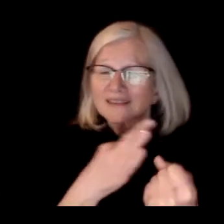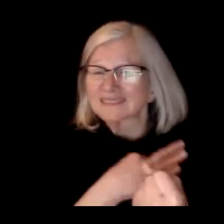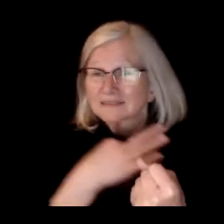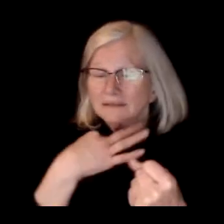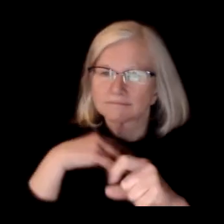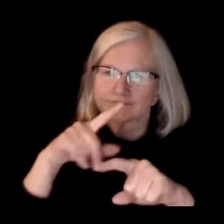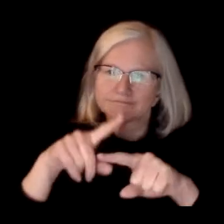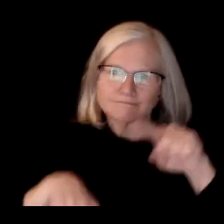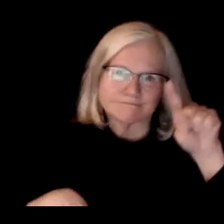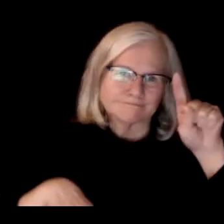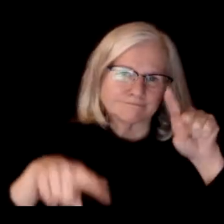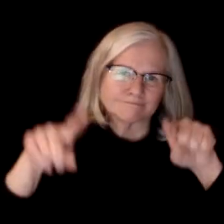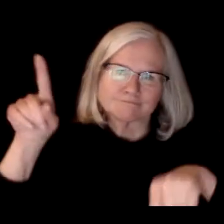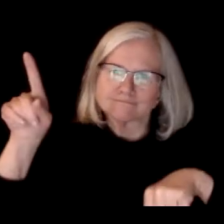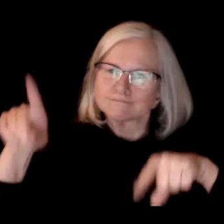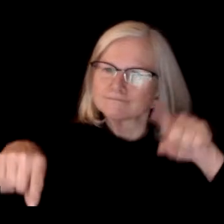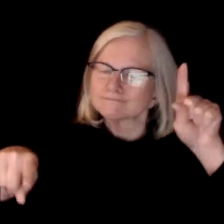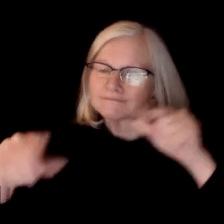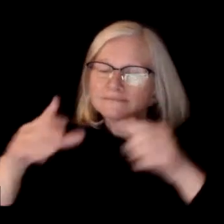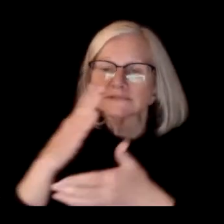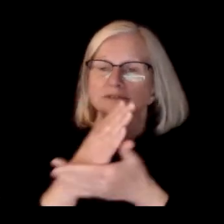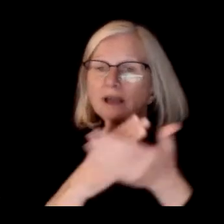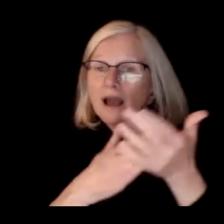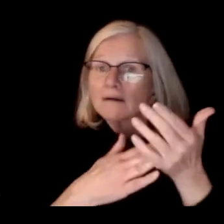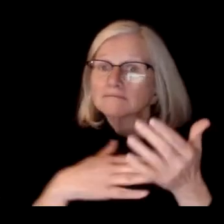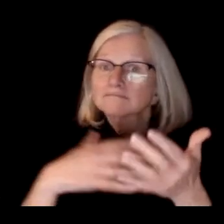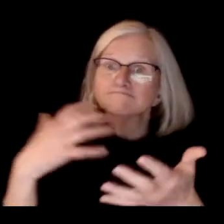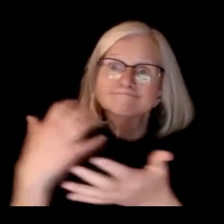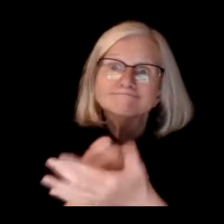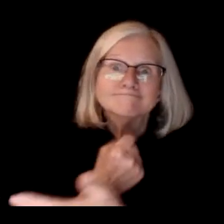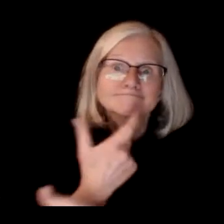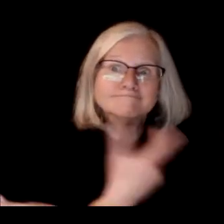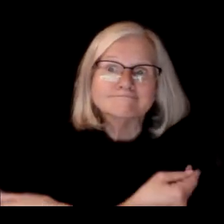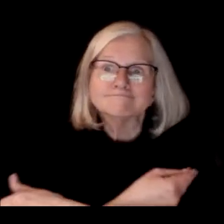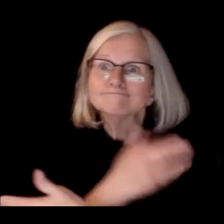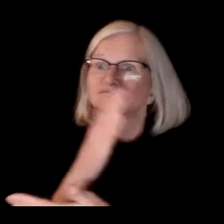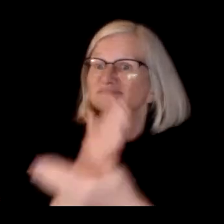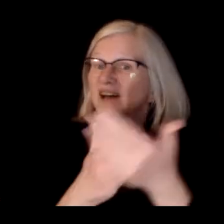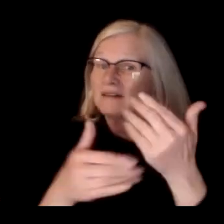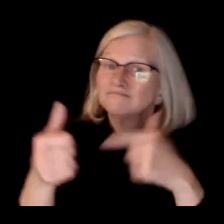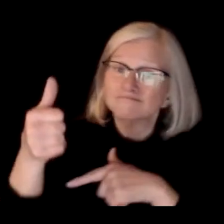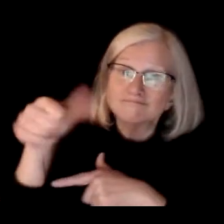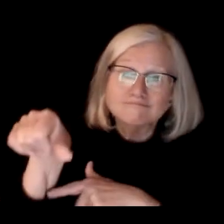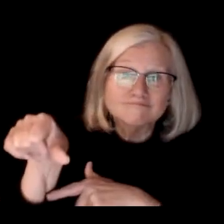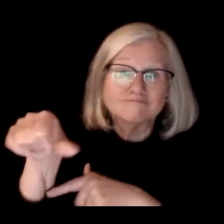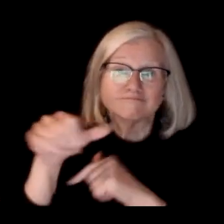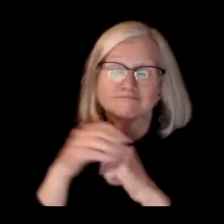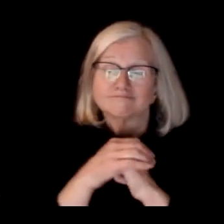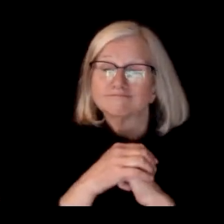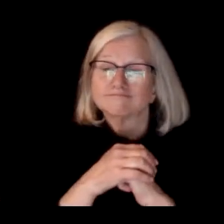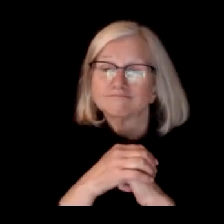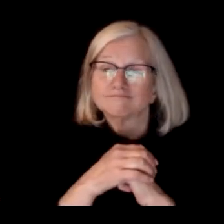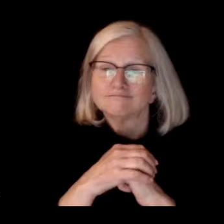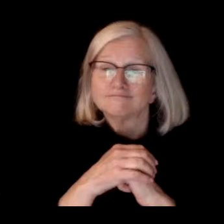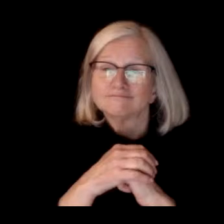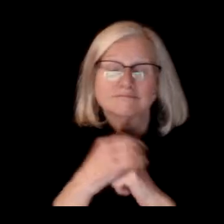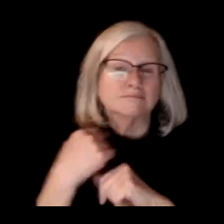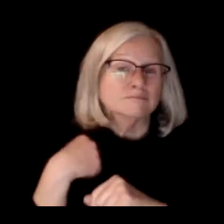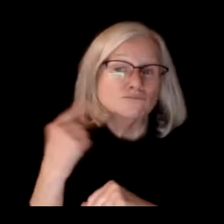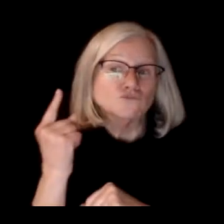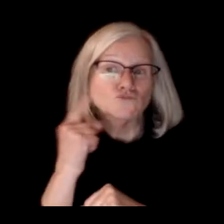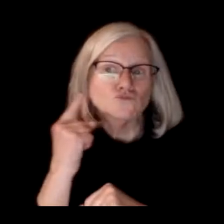taking the opportunity to get vaccinated. I'm also hearing from many that for those that aren't taking it, it's